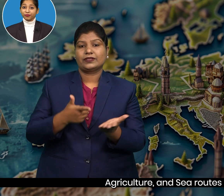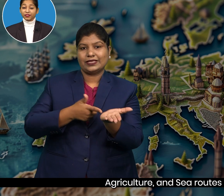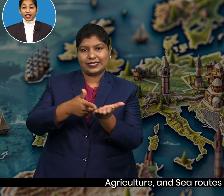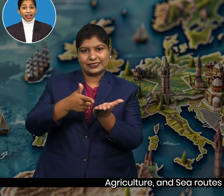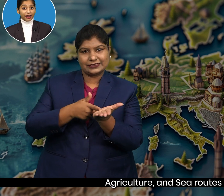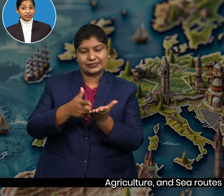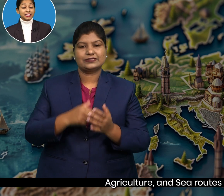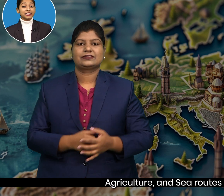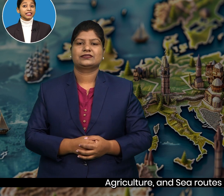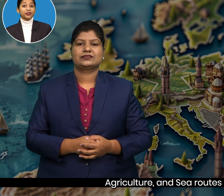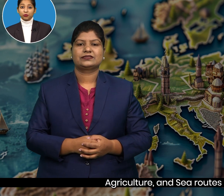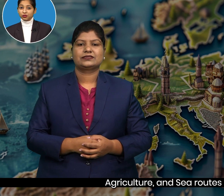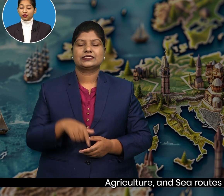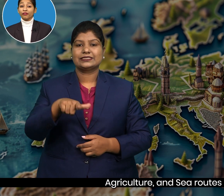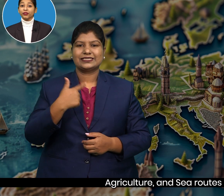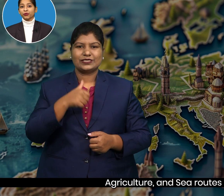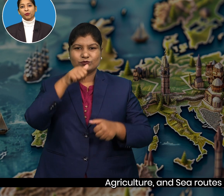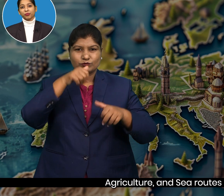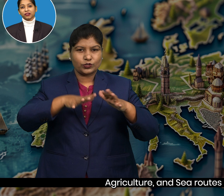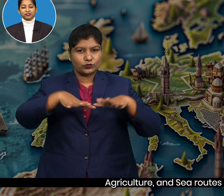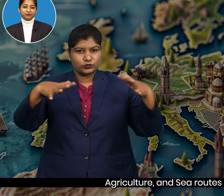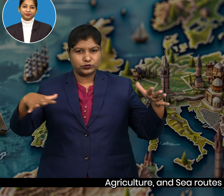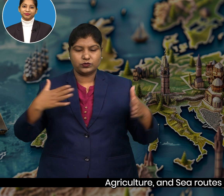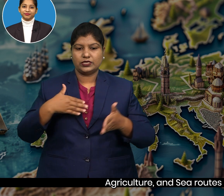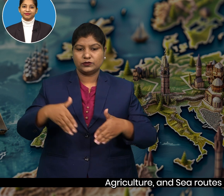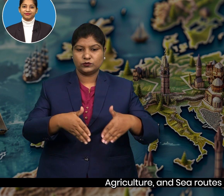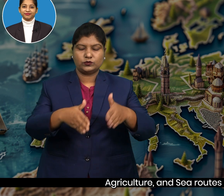agriculture and sea routes of Europe.